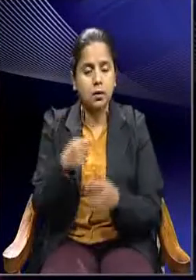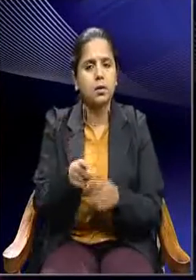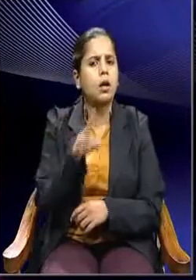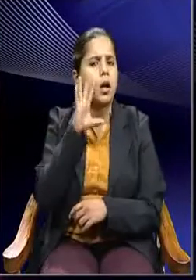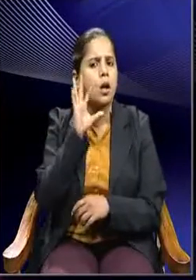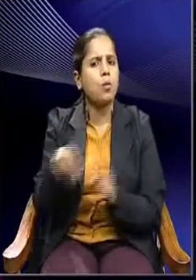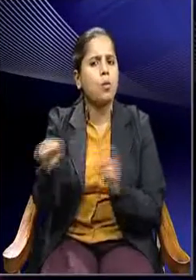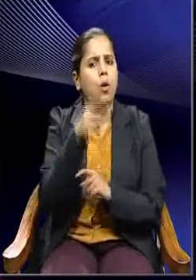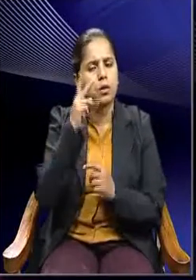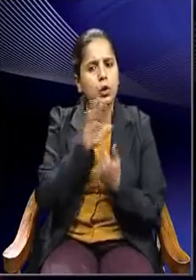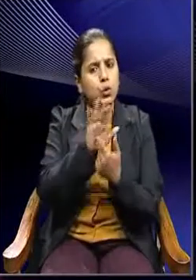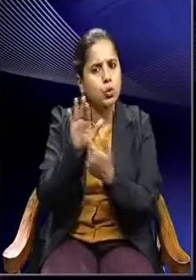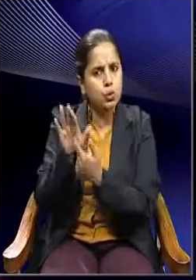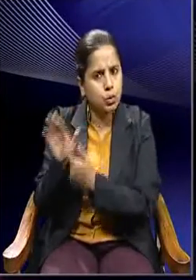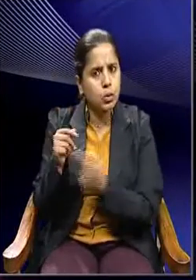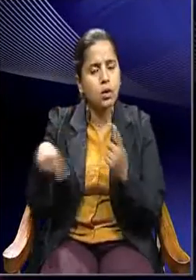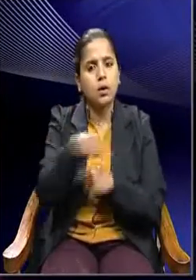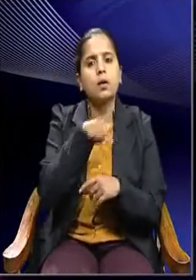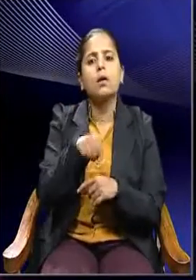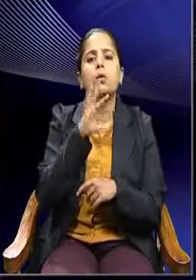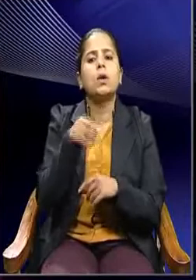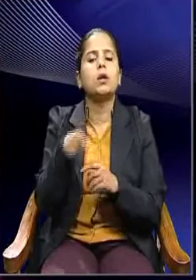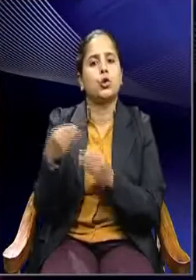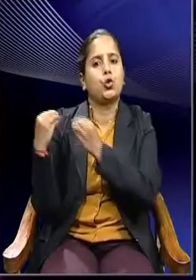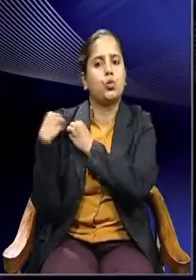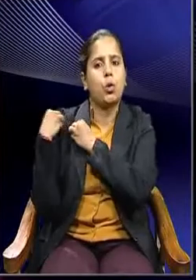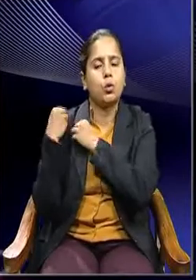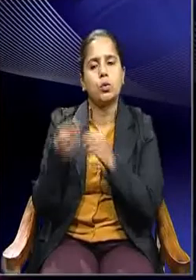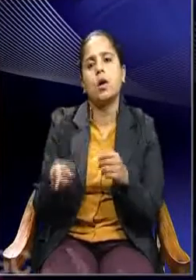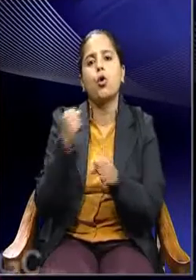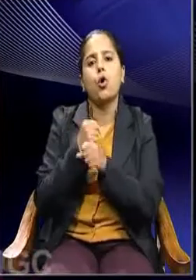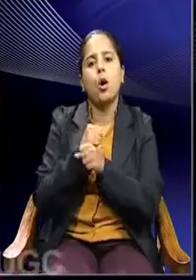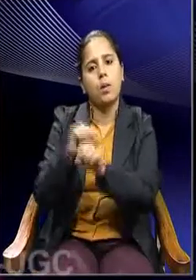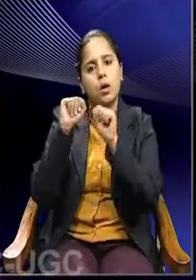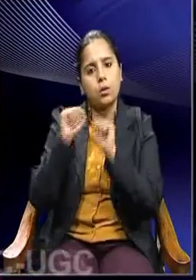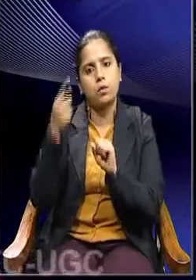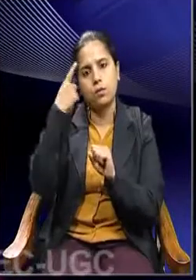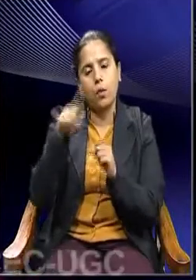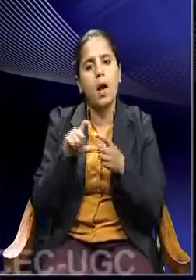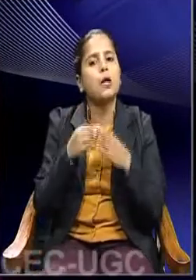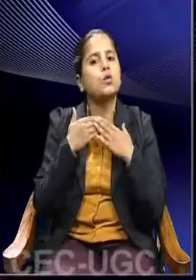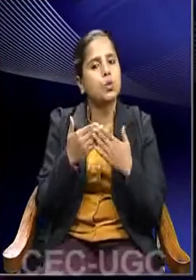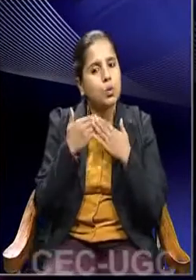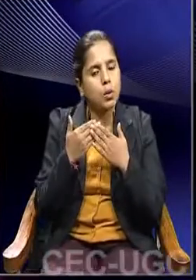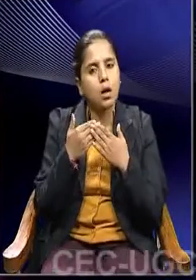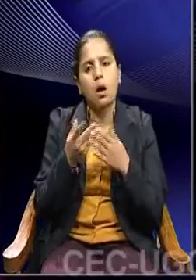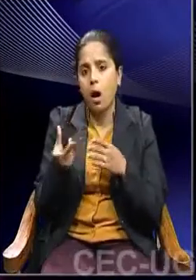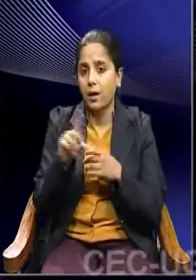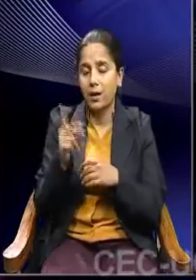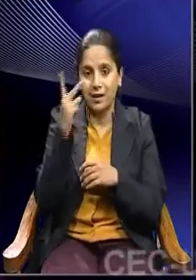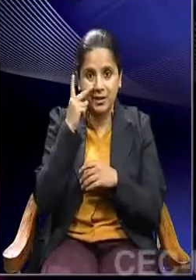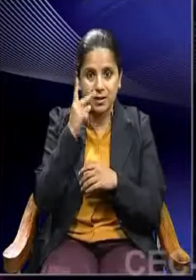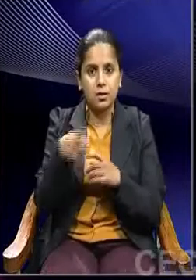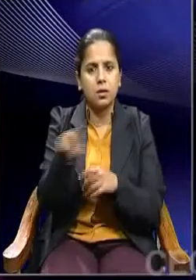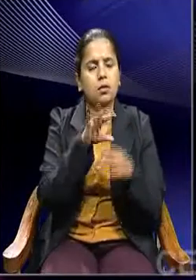important dimensions, that is, it is the responsibility of states for the provision of education, and again this is